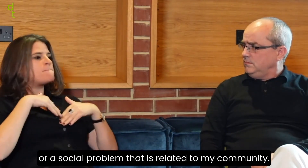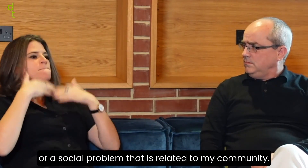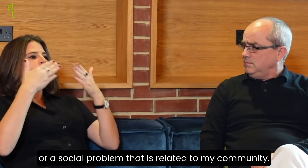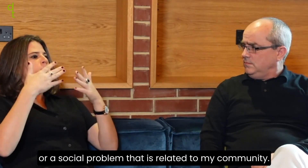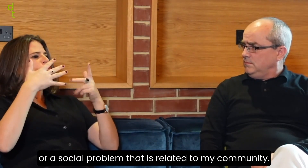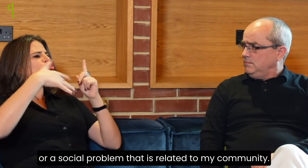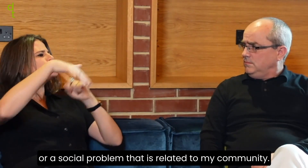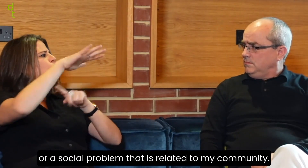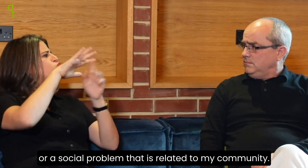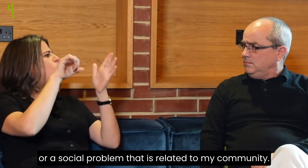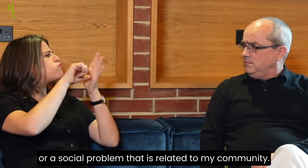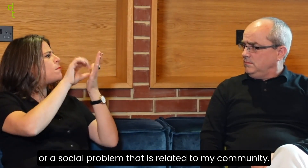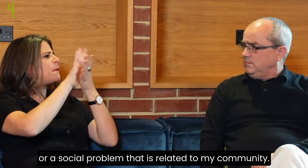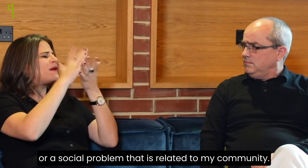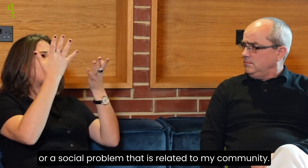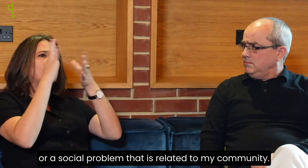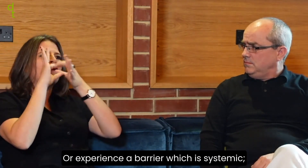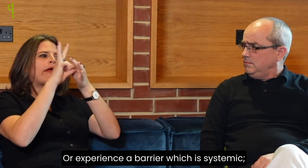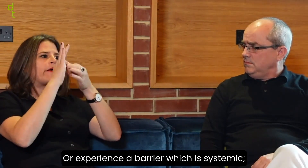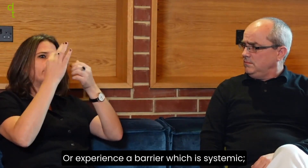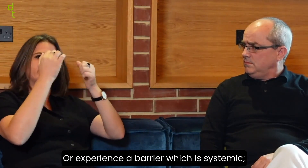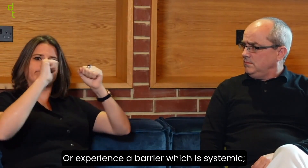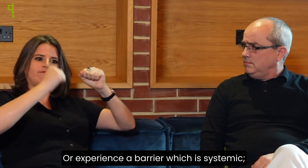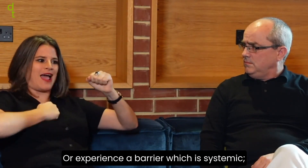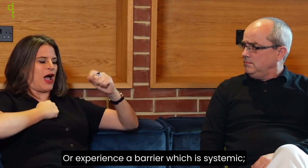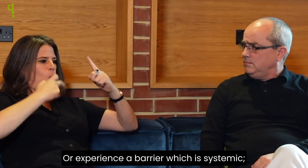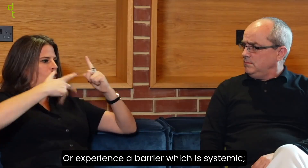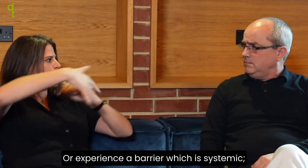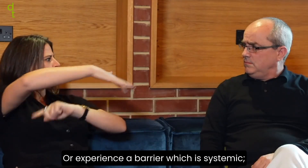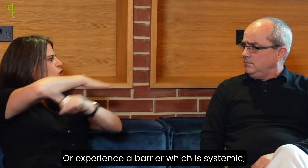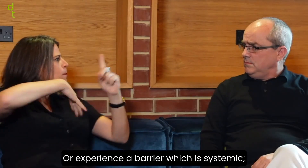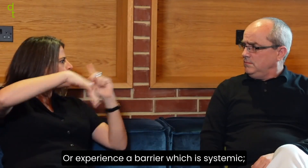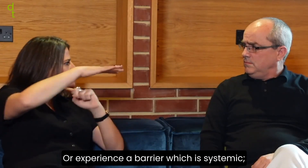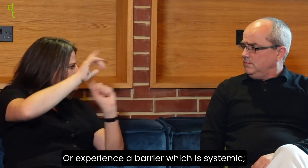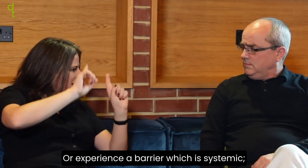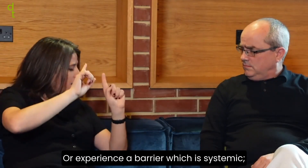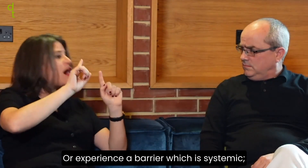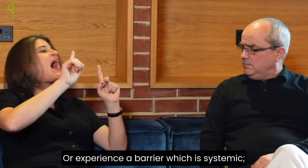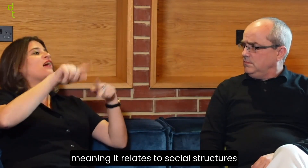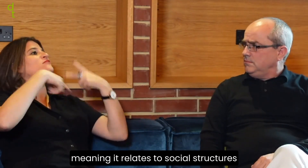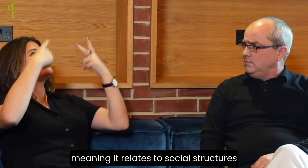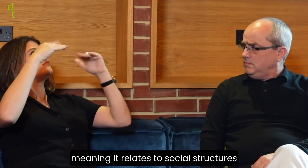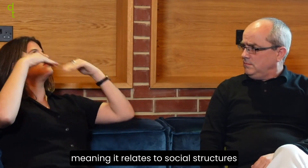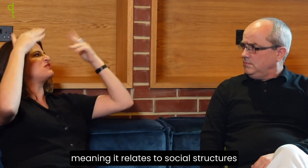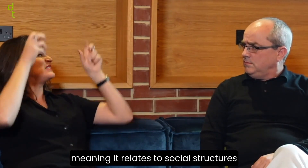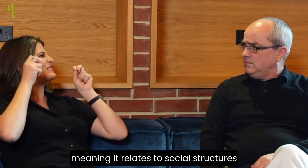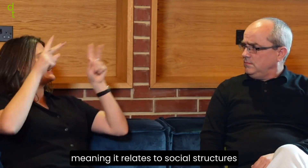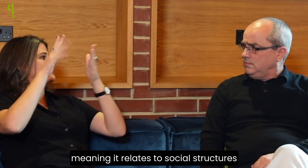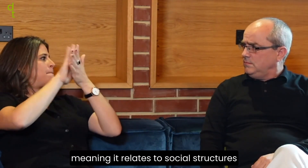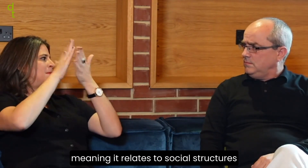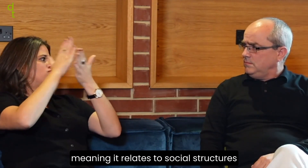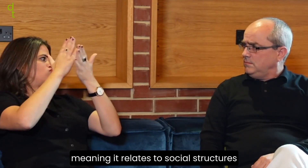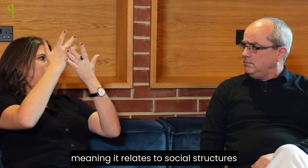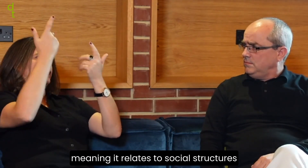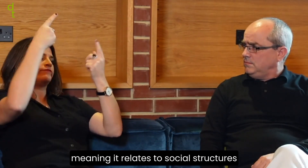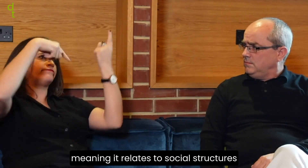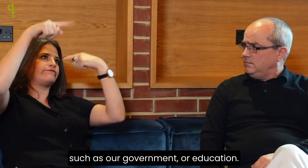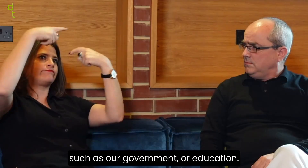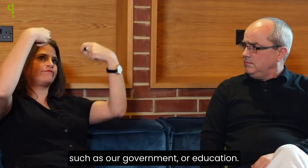is related to my community, or experience a barrier, which is systemic, meaning it relates to social structures such as